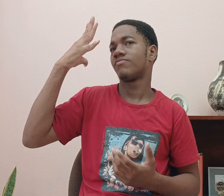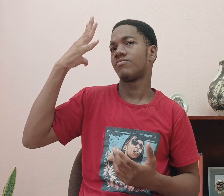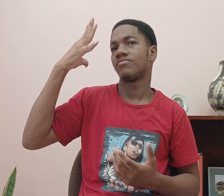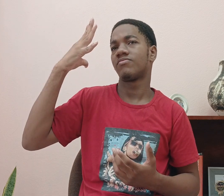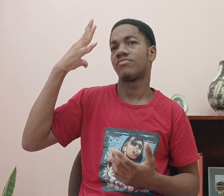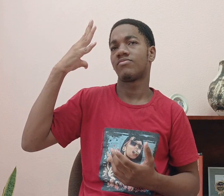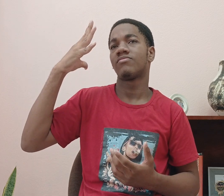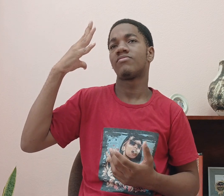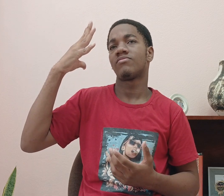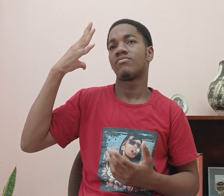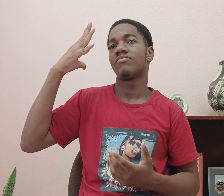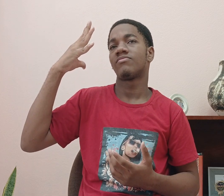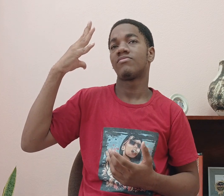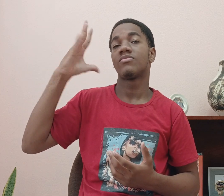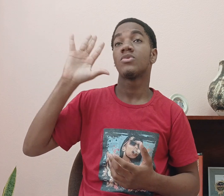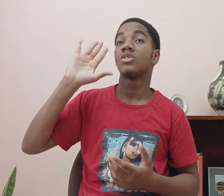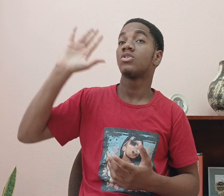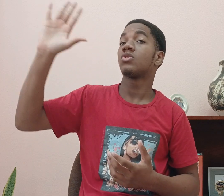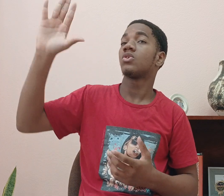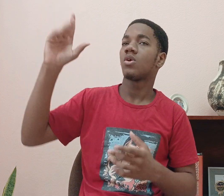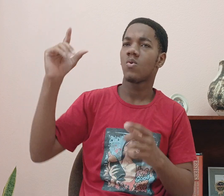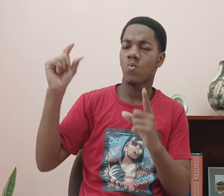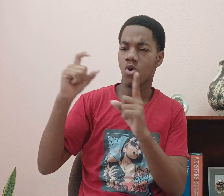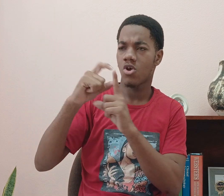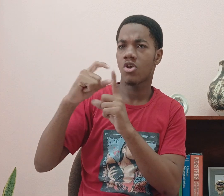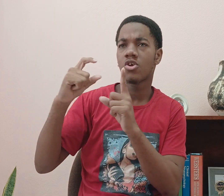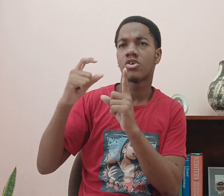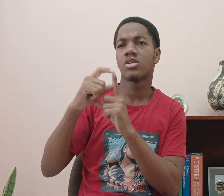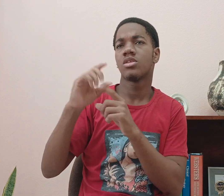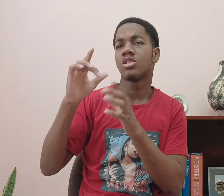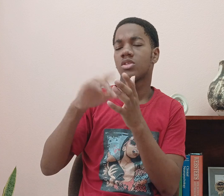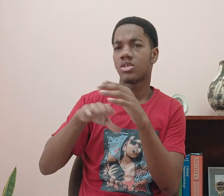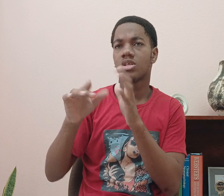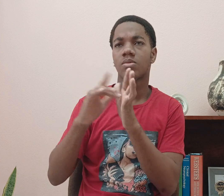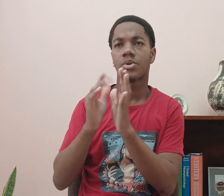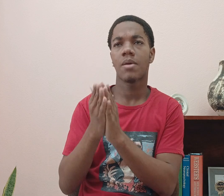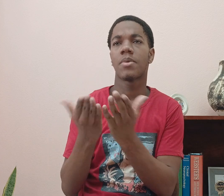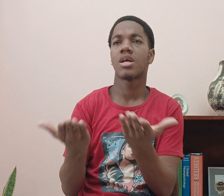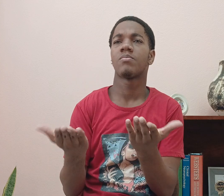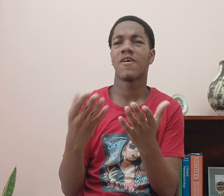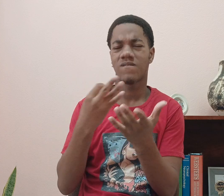His word shall not fail you, He promised.